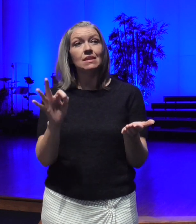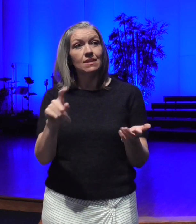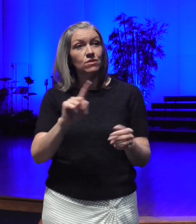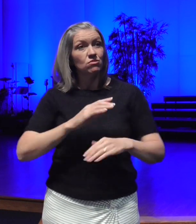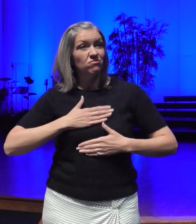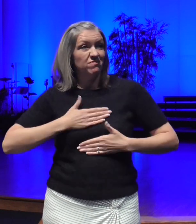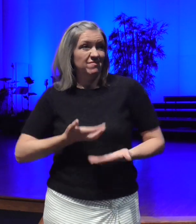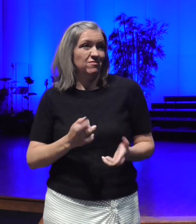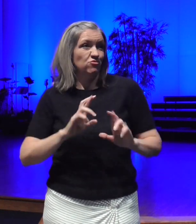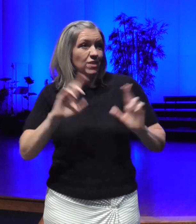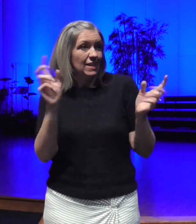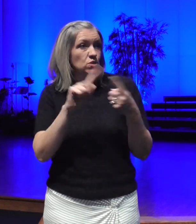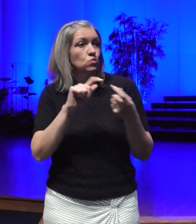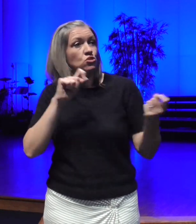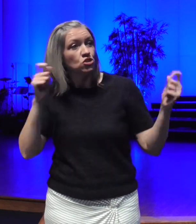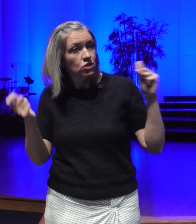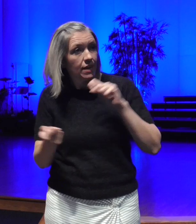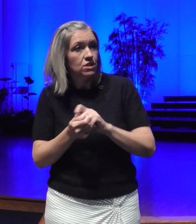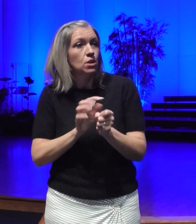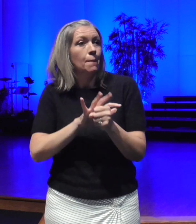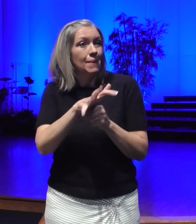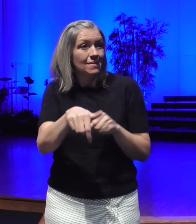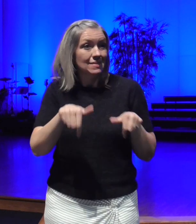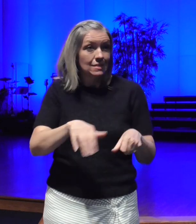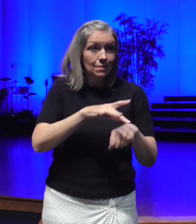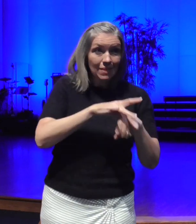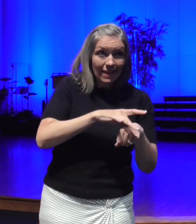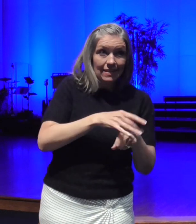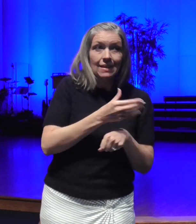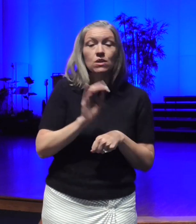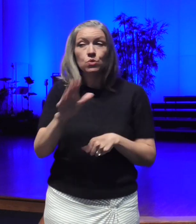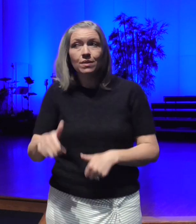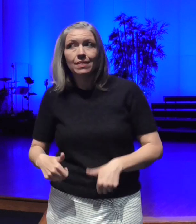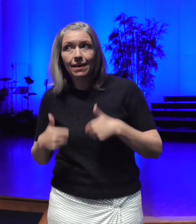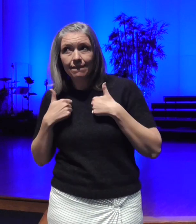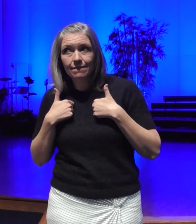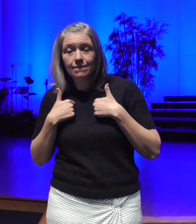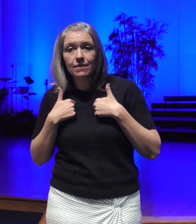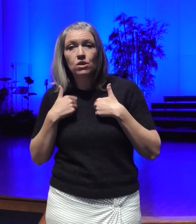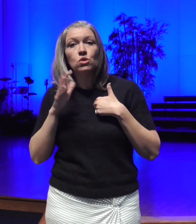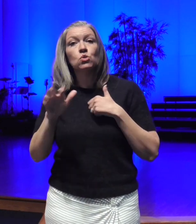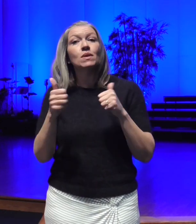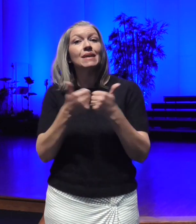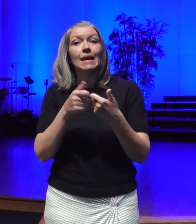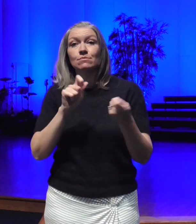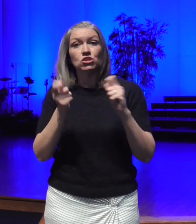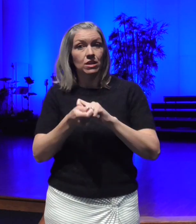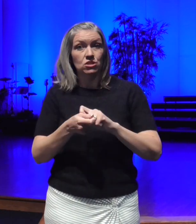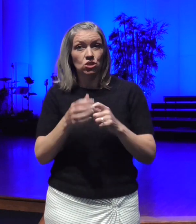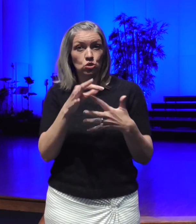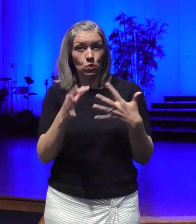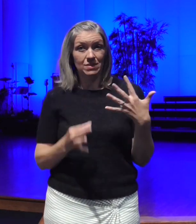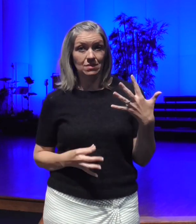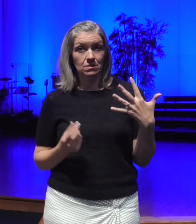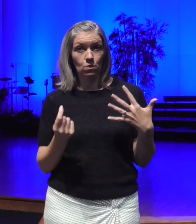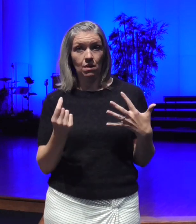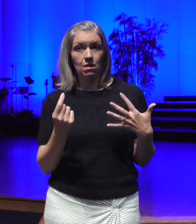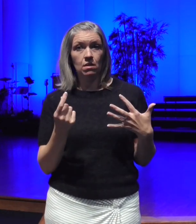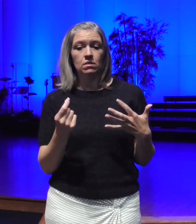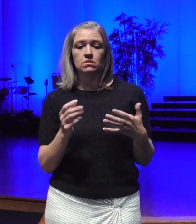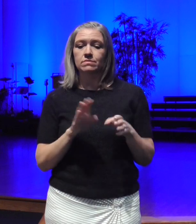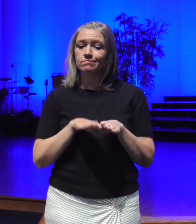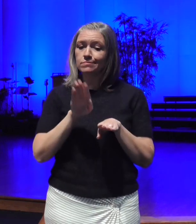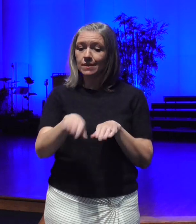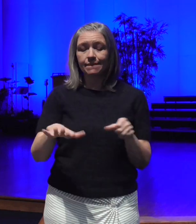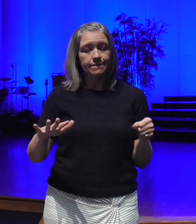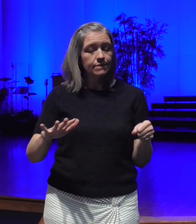game of abundance on our planet and in your life, the game-changing choices include stepping fully into